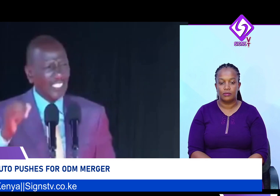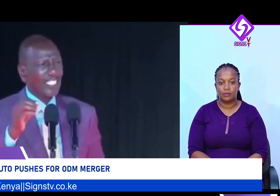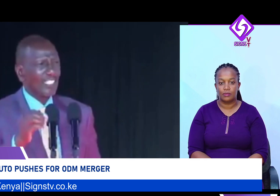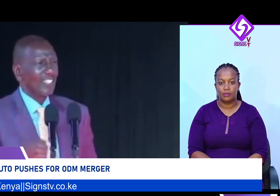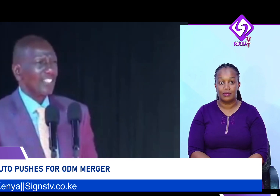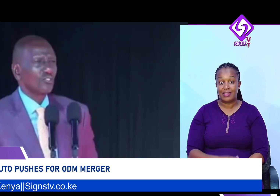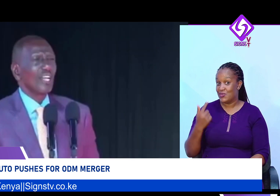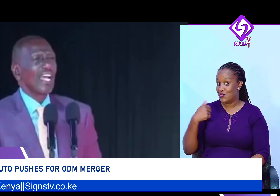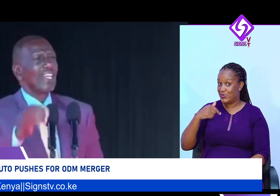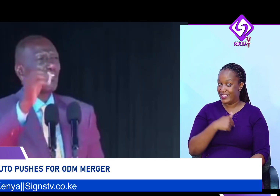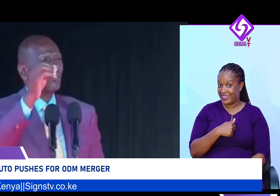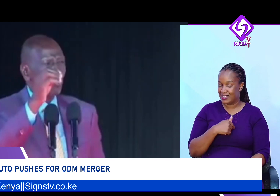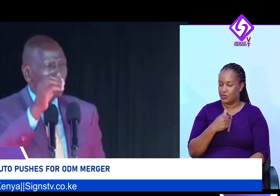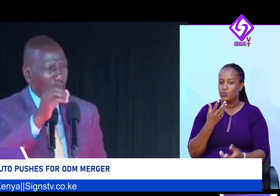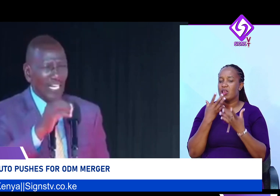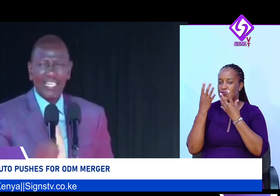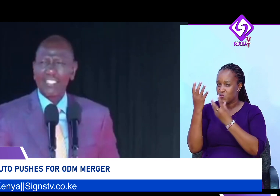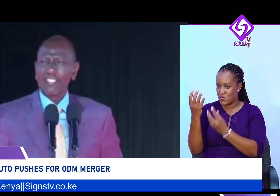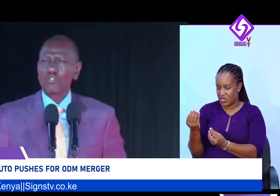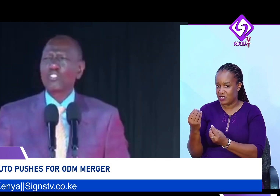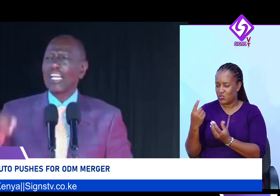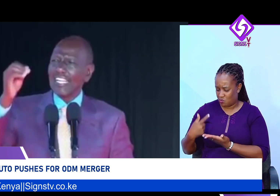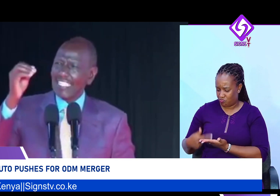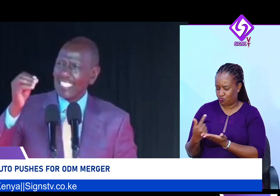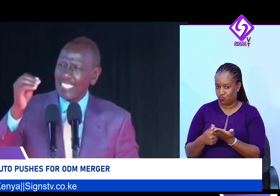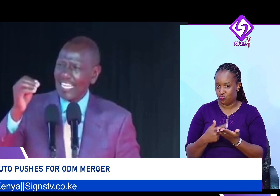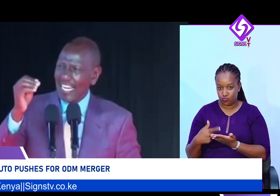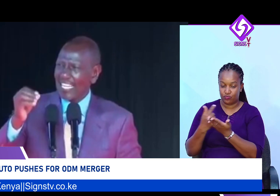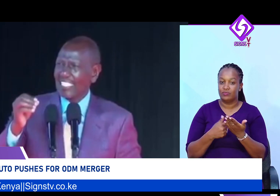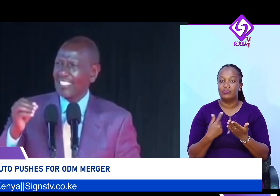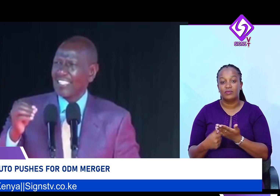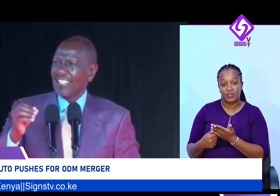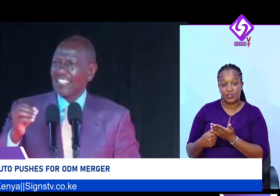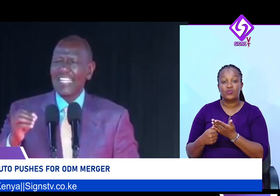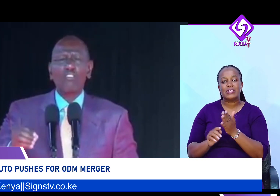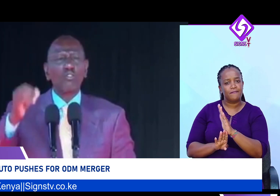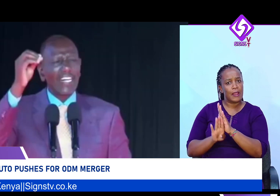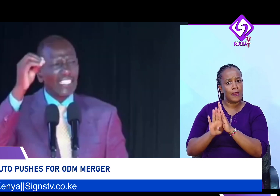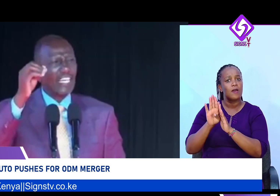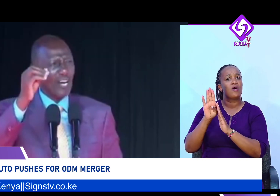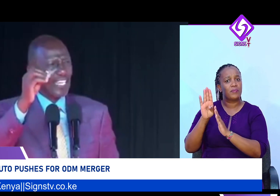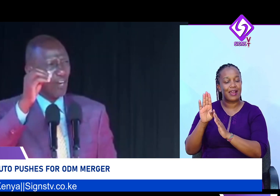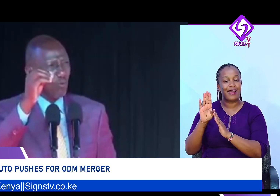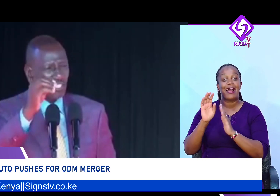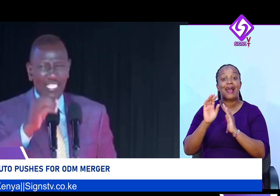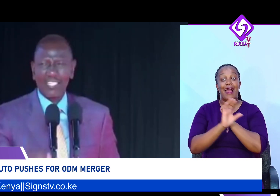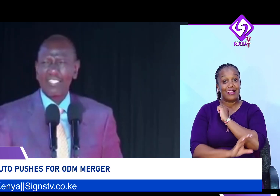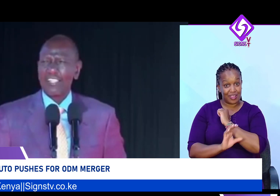Sisi tunaenda kuzungumza tutengeneze serikali ya kuunganisha Wakenya wote,